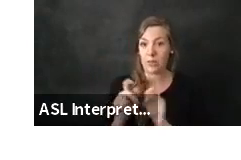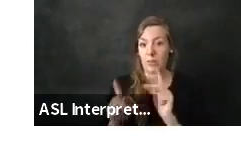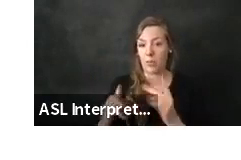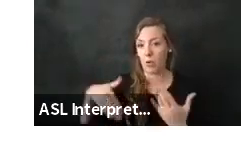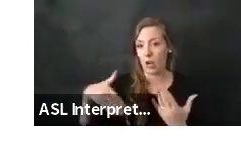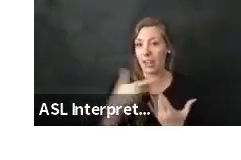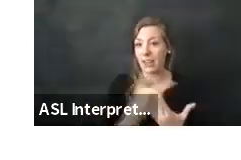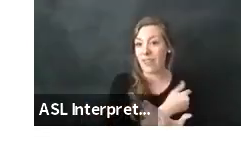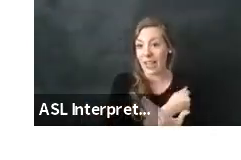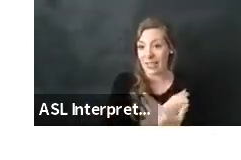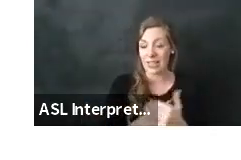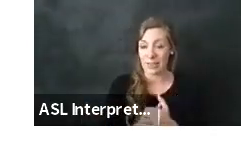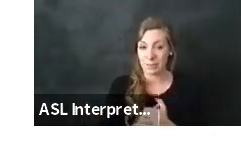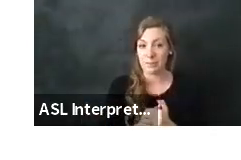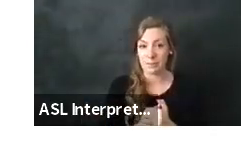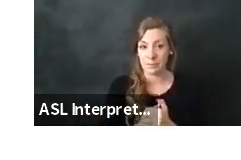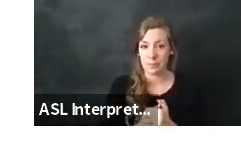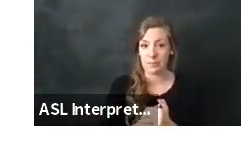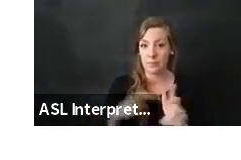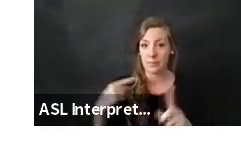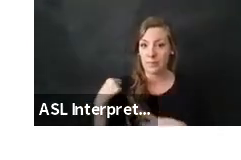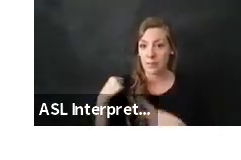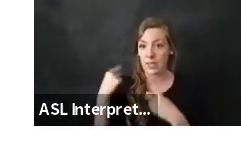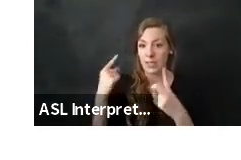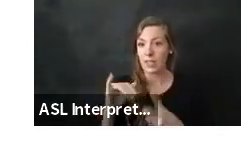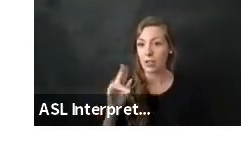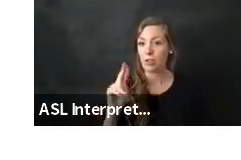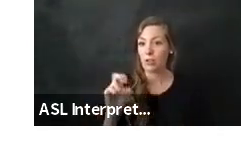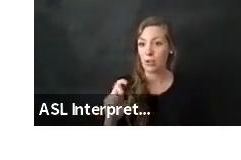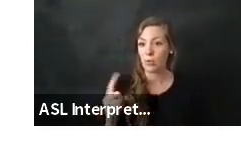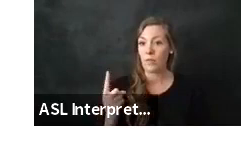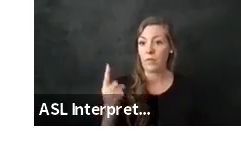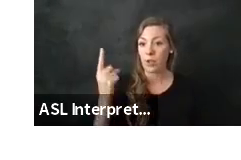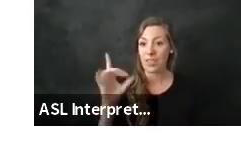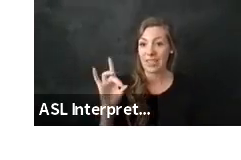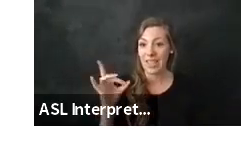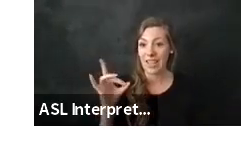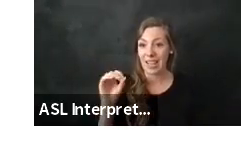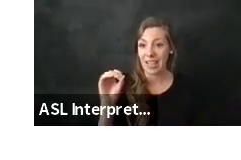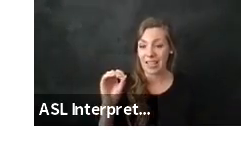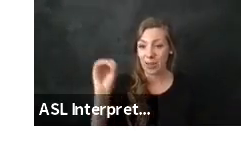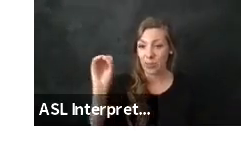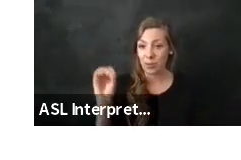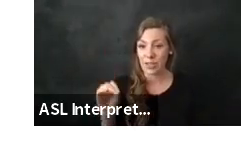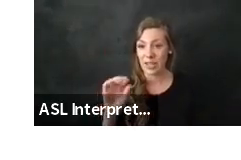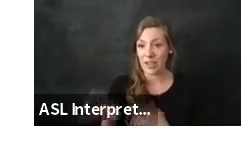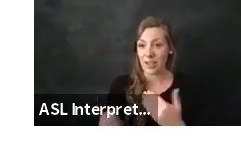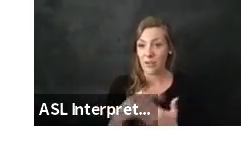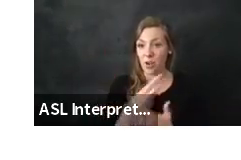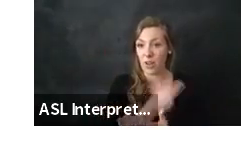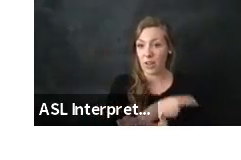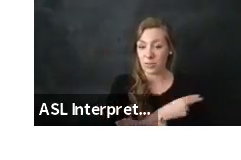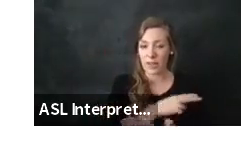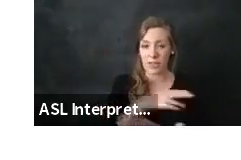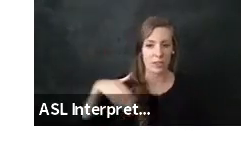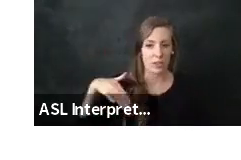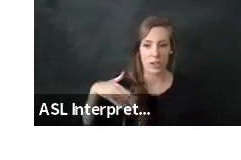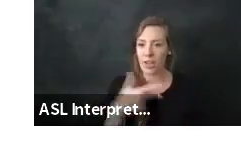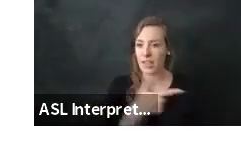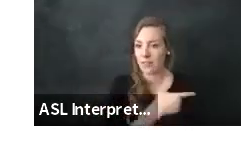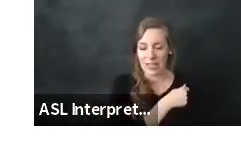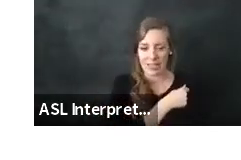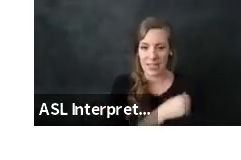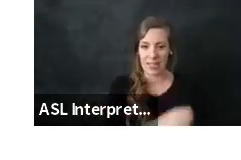Looking since June 1st, 80% of all hospitalizations have been among unvaccinated.